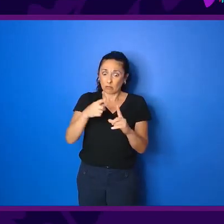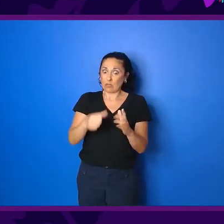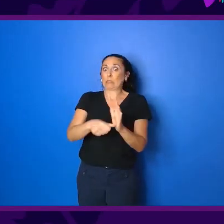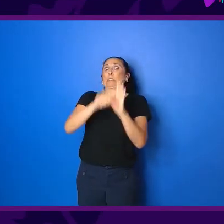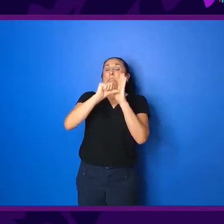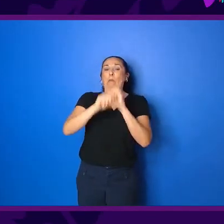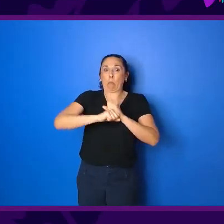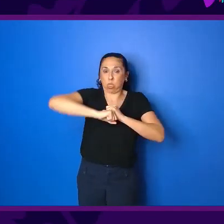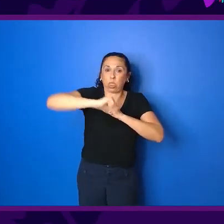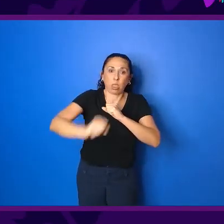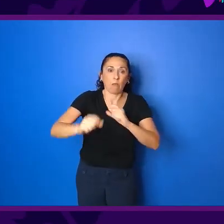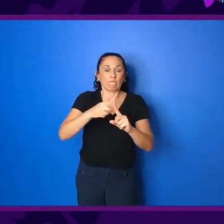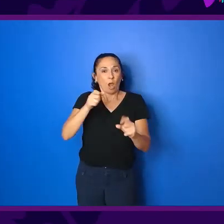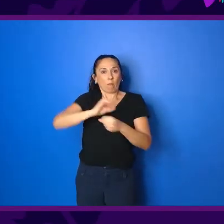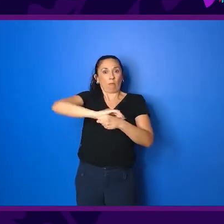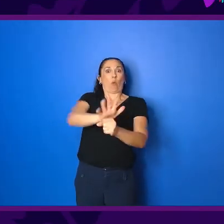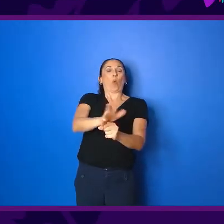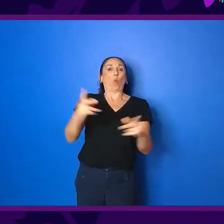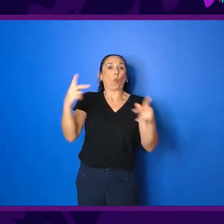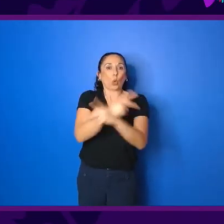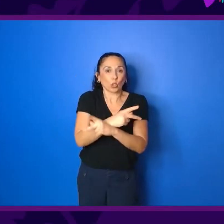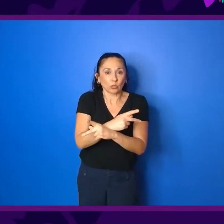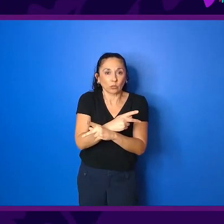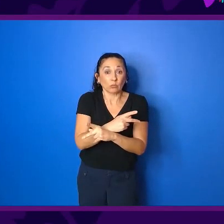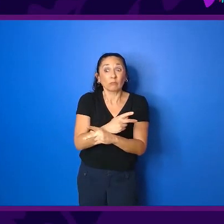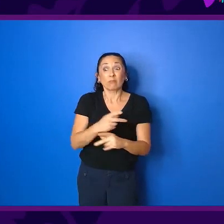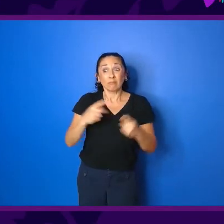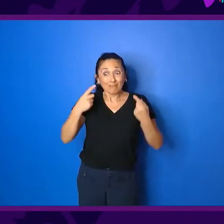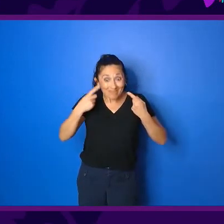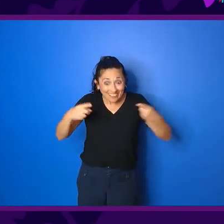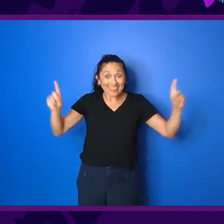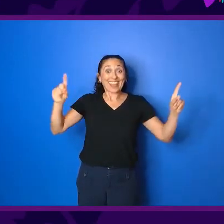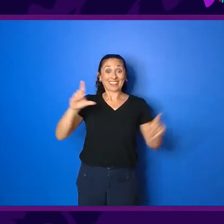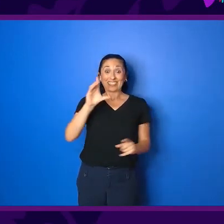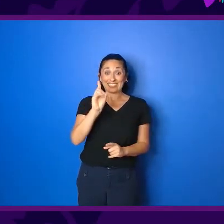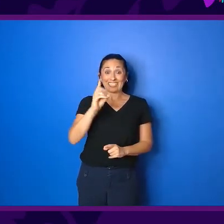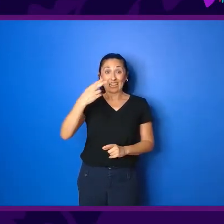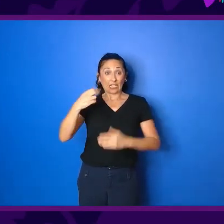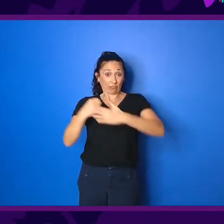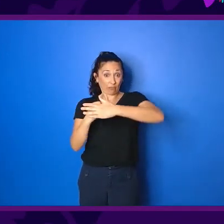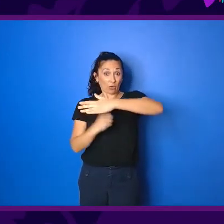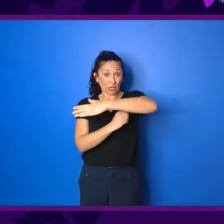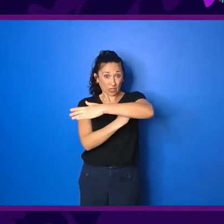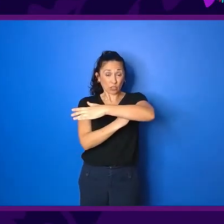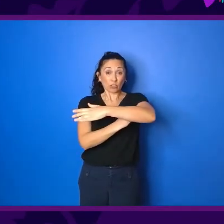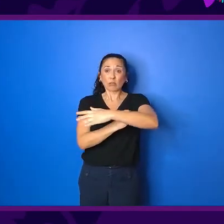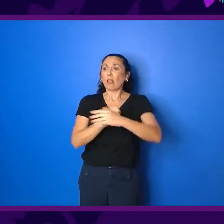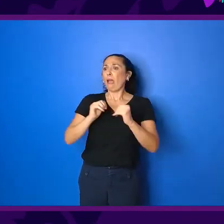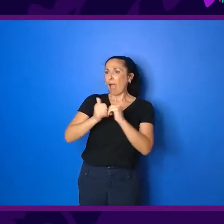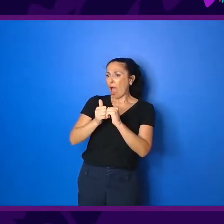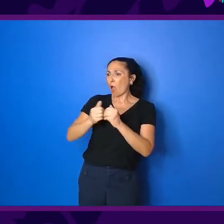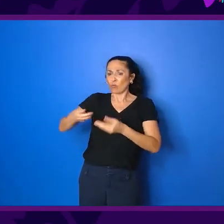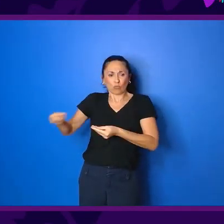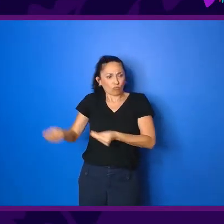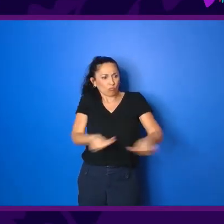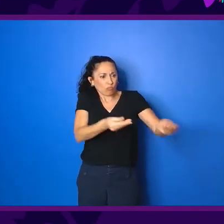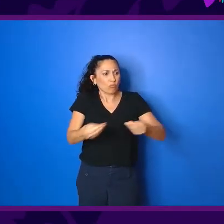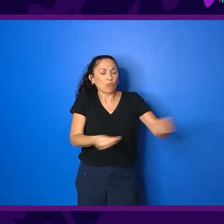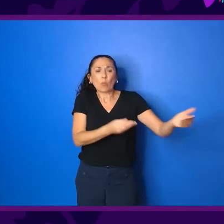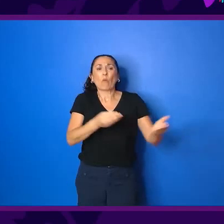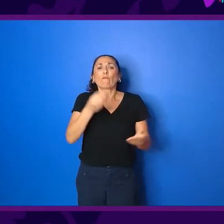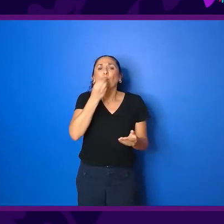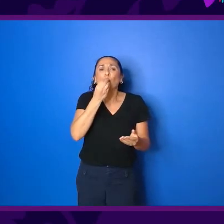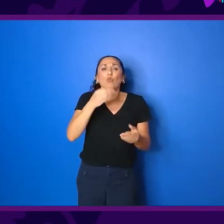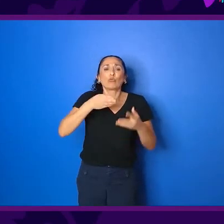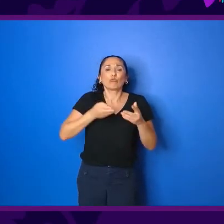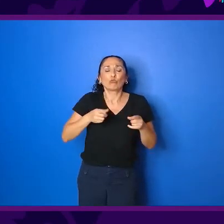In fact, the DHF has been successful in advocating for the distribution of meals at schools during spring breaks and